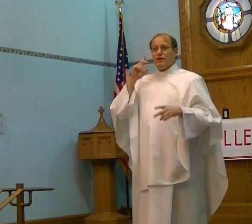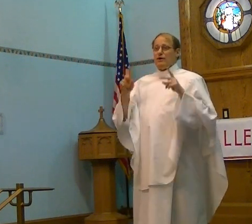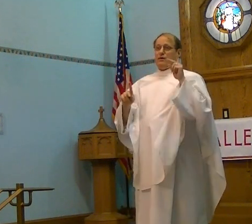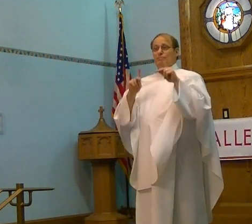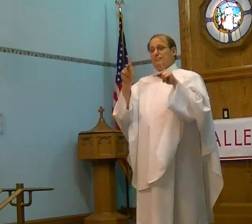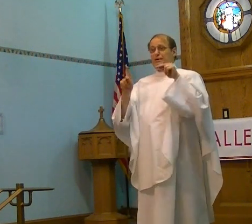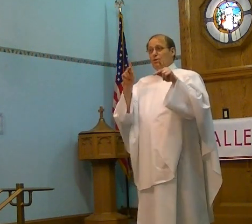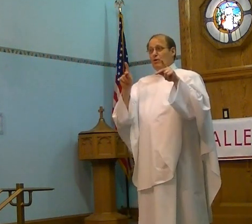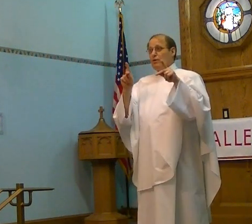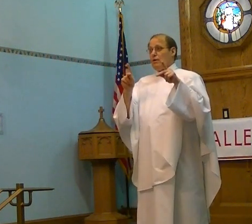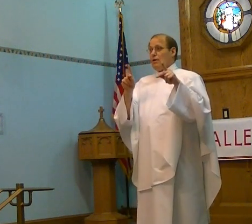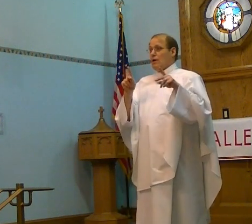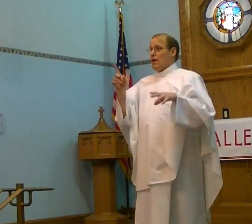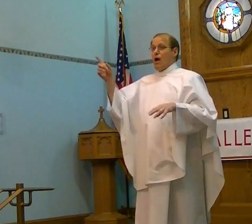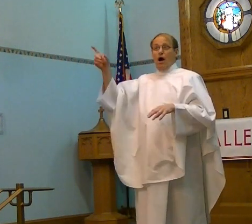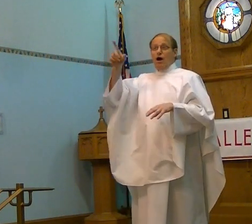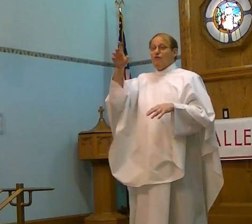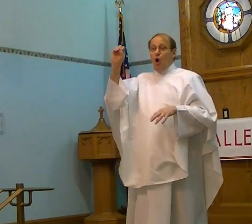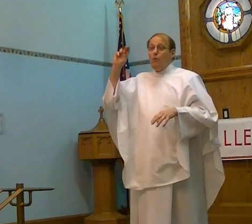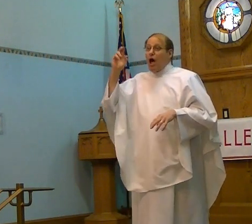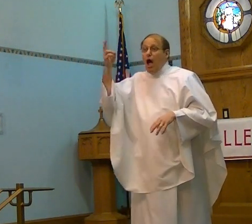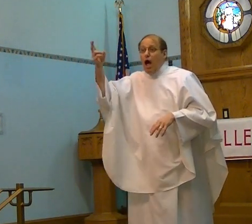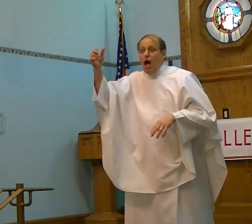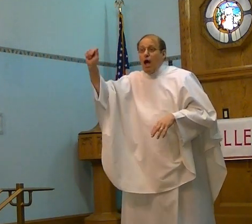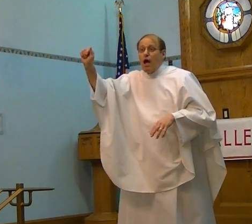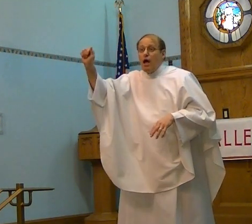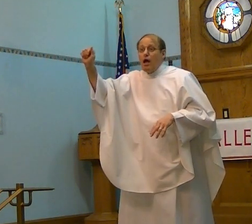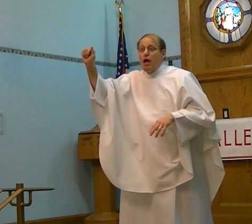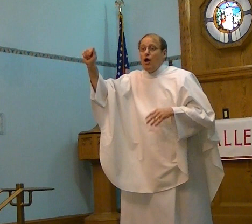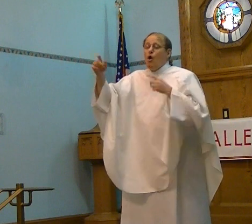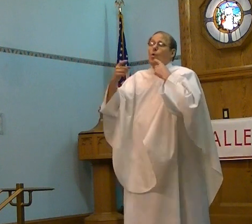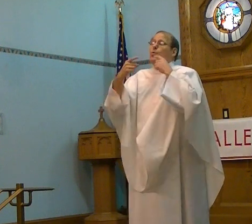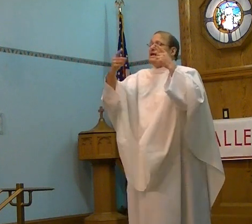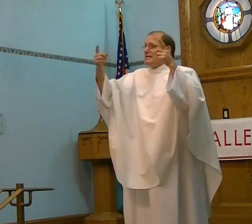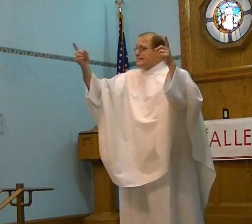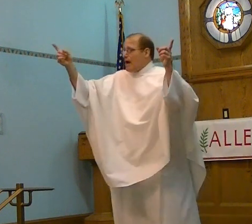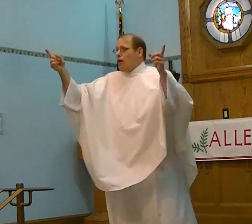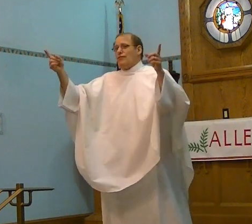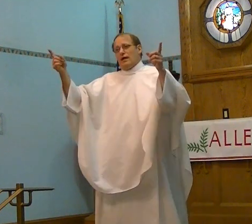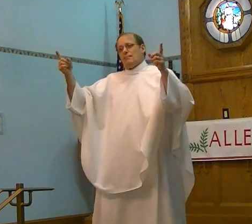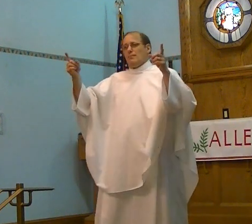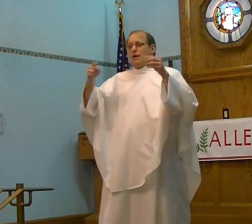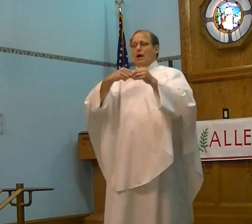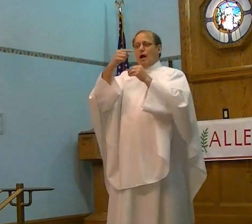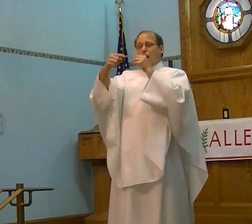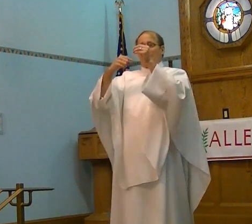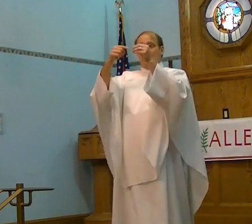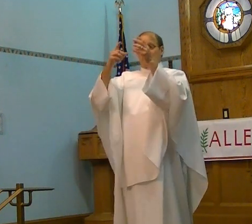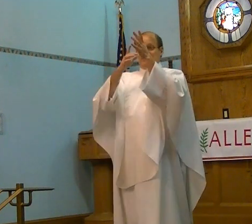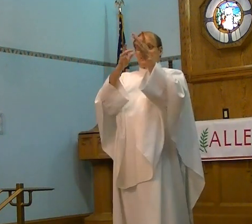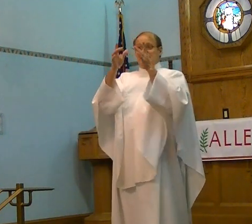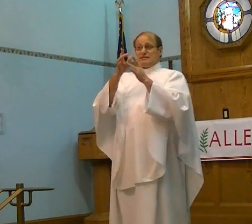people of Omaha. We can tell them about Jesus.